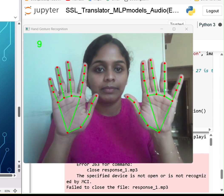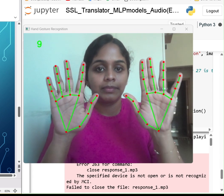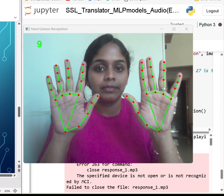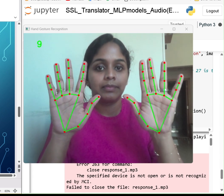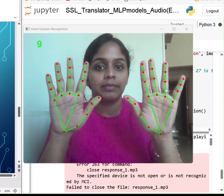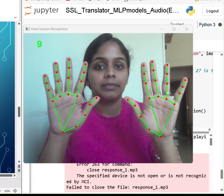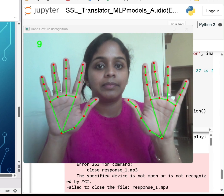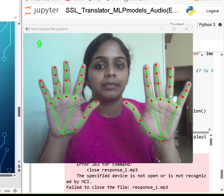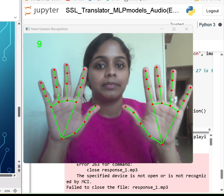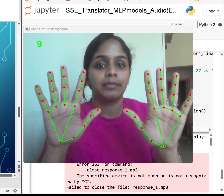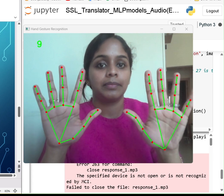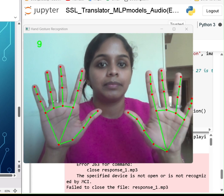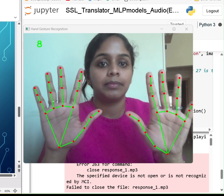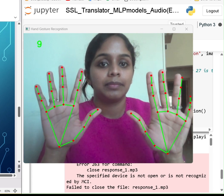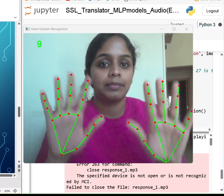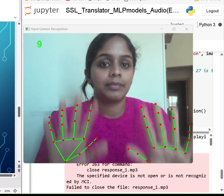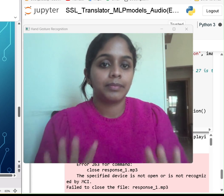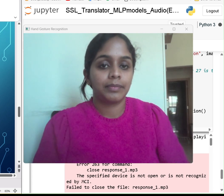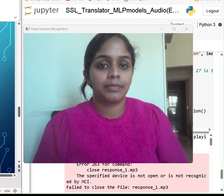9